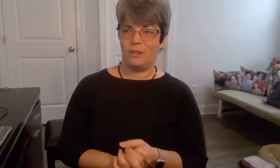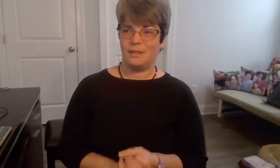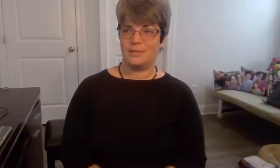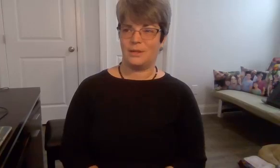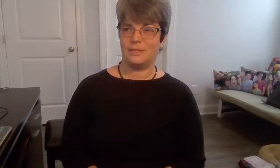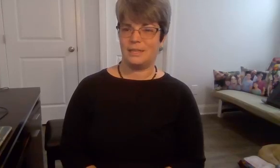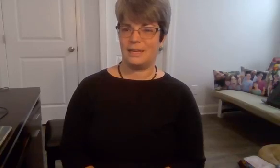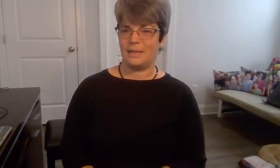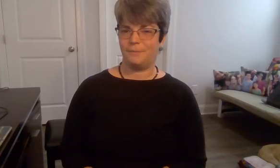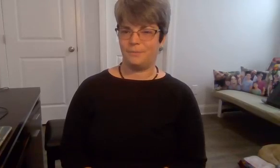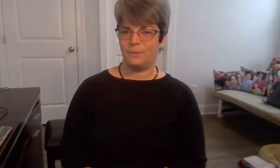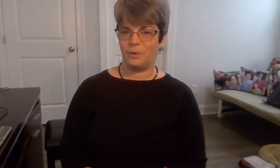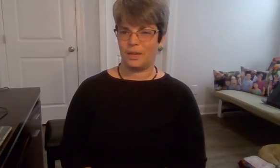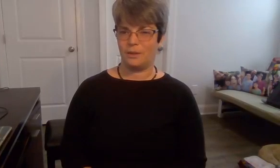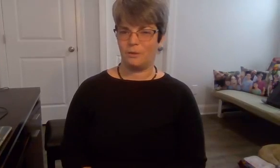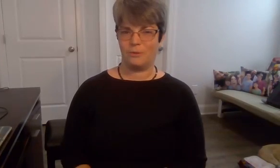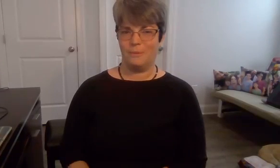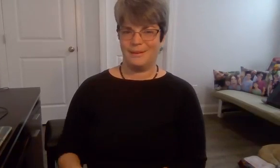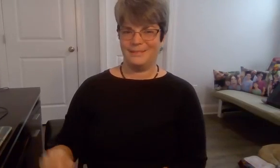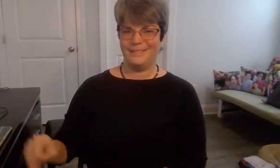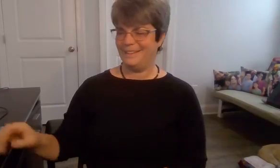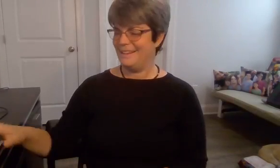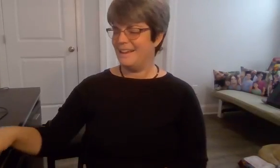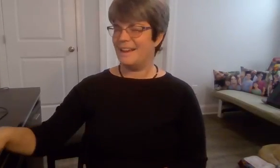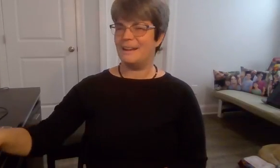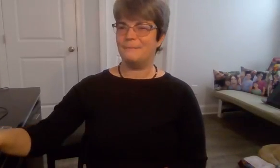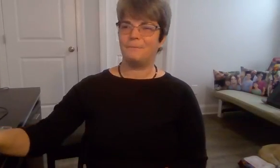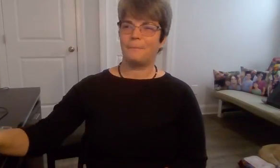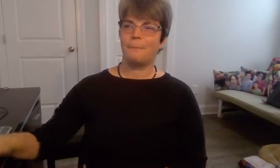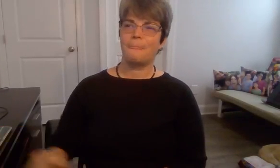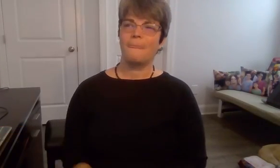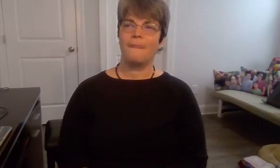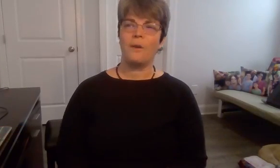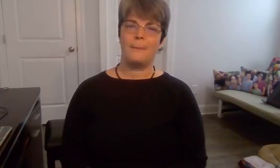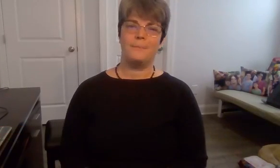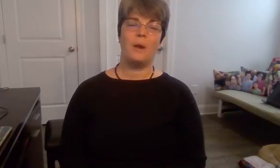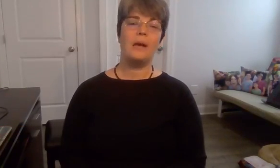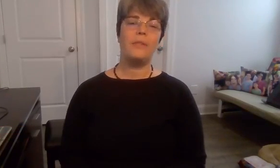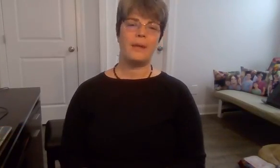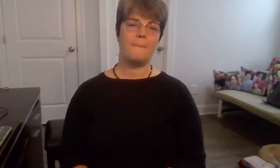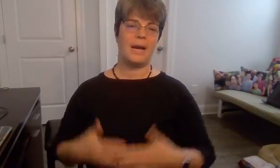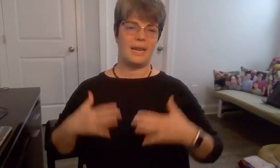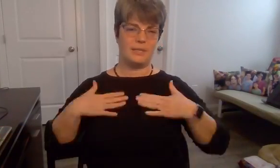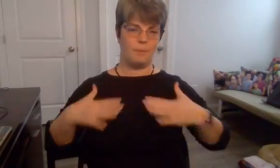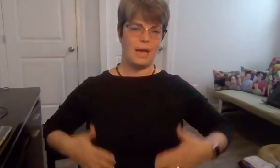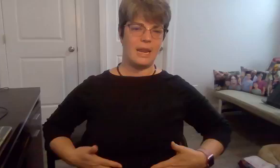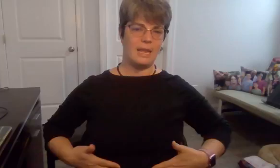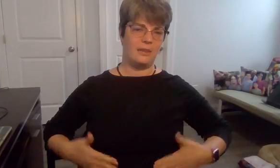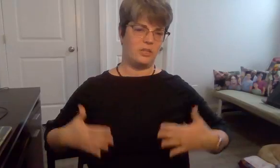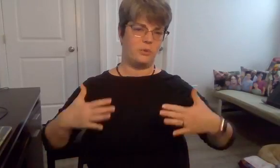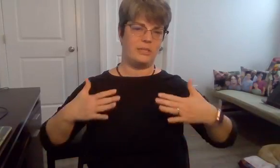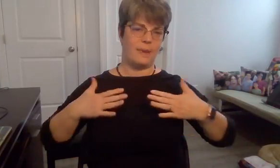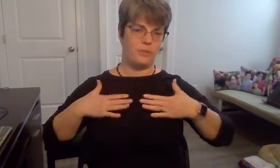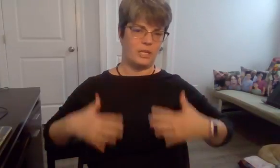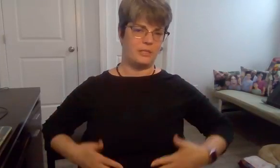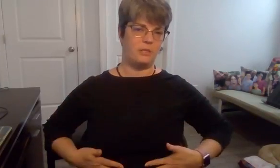these songs and then we'll kind of go from there. Okay, so health and body. So body, you just sort of tap your chest and your